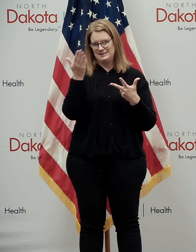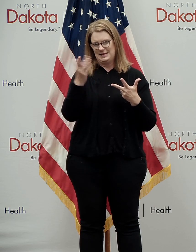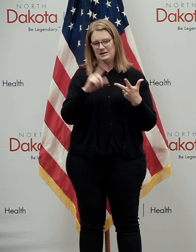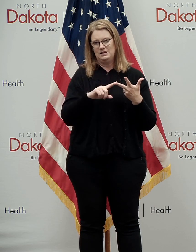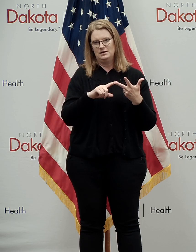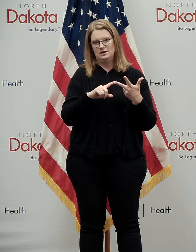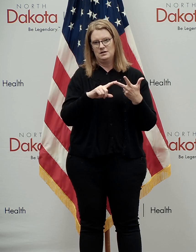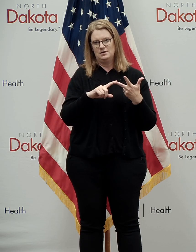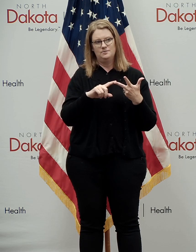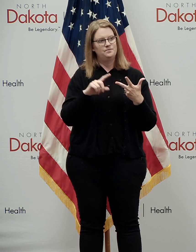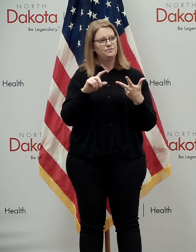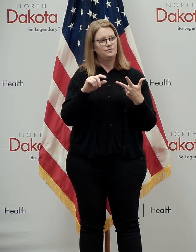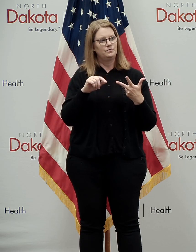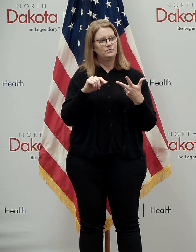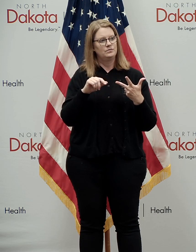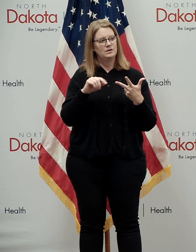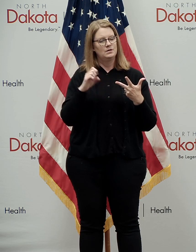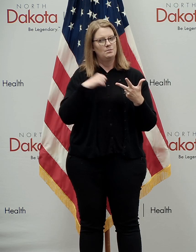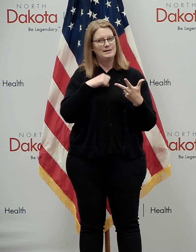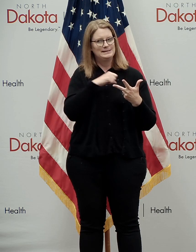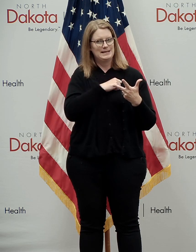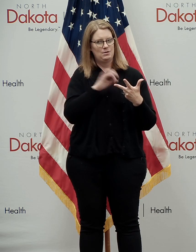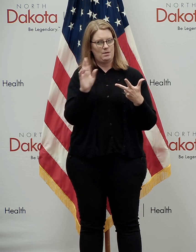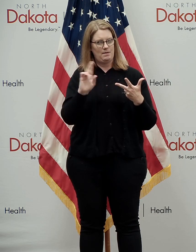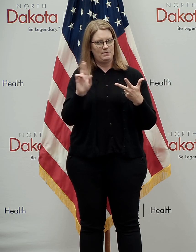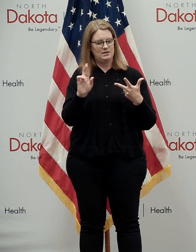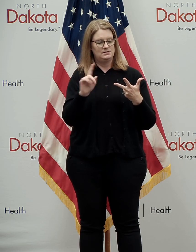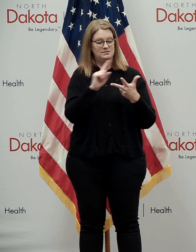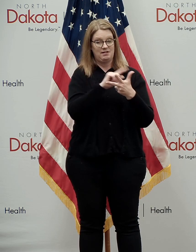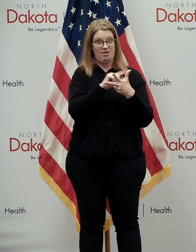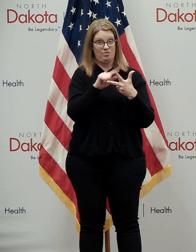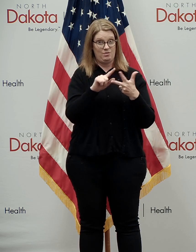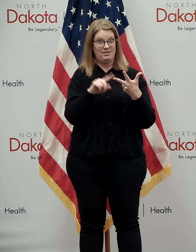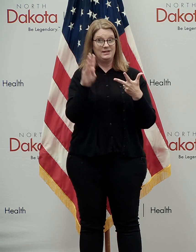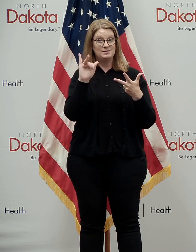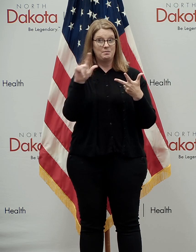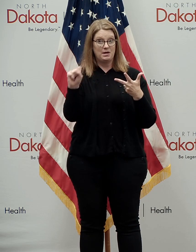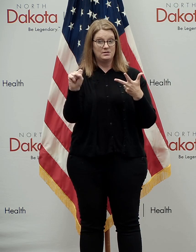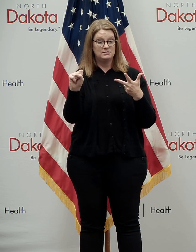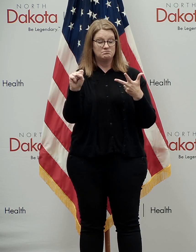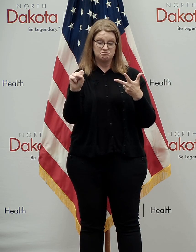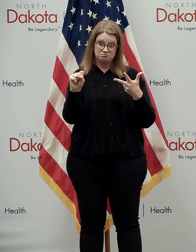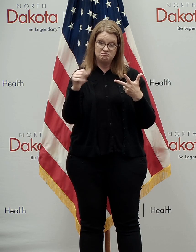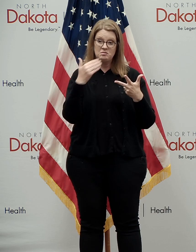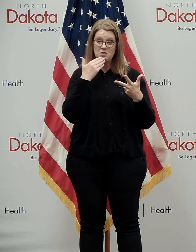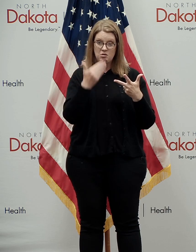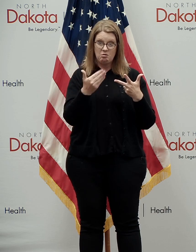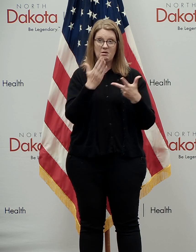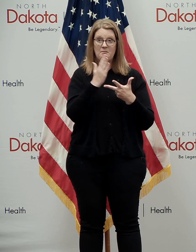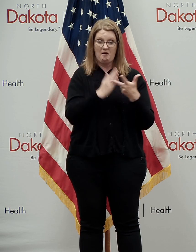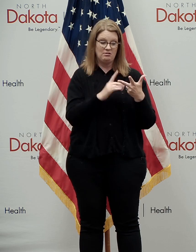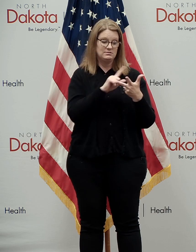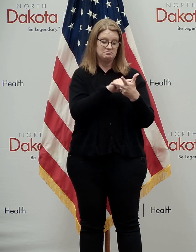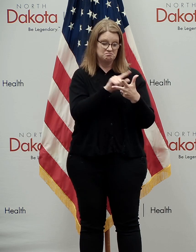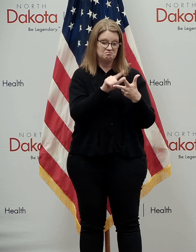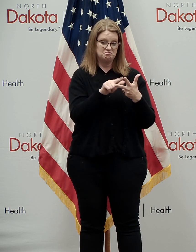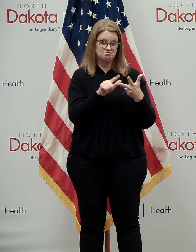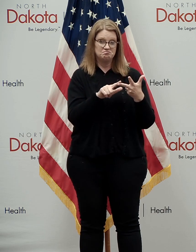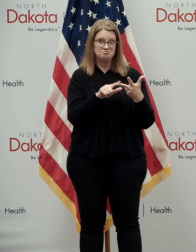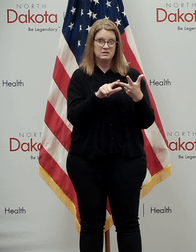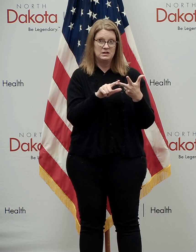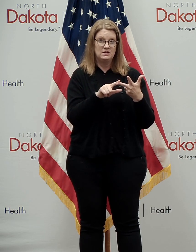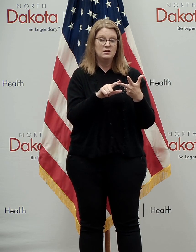and introduced by the Senate Republicans. All 3 of those bills have excellent elements. All 3 of those